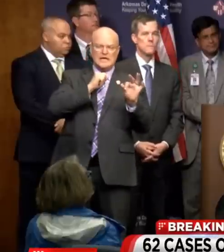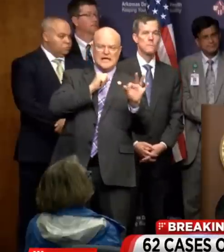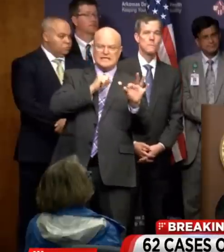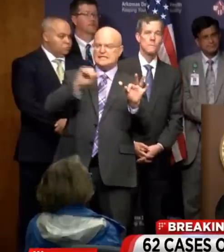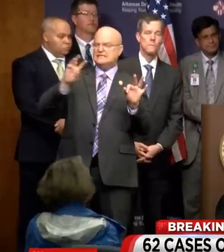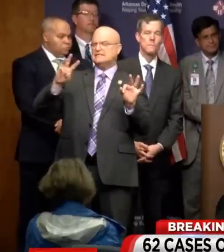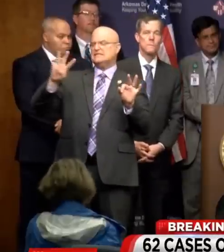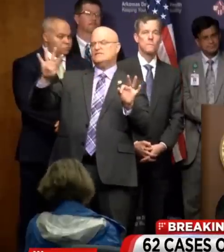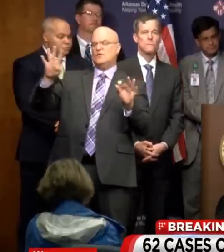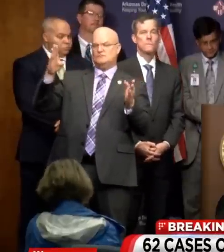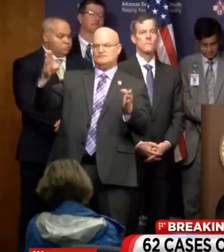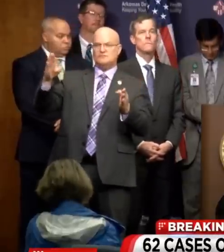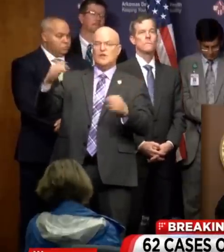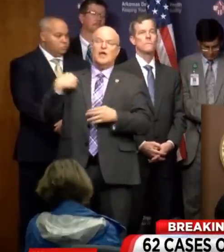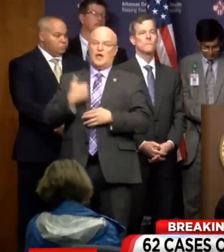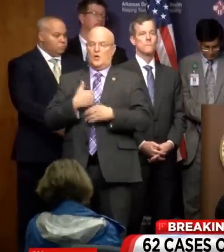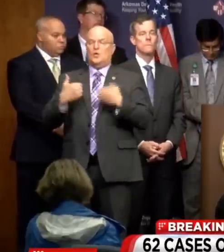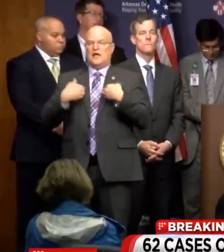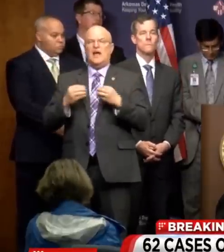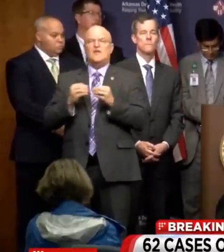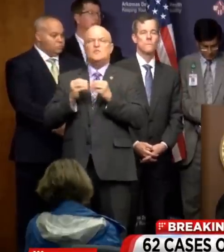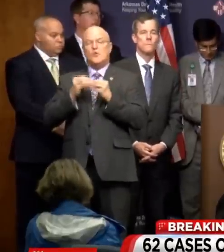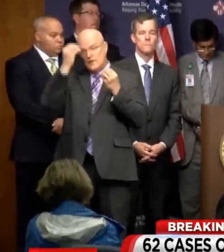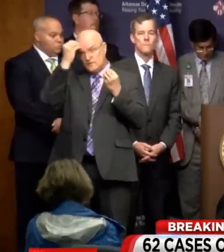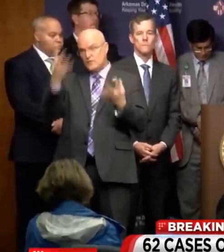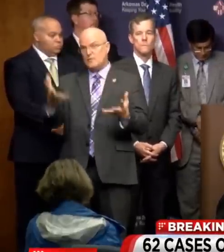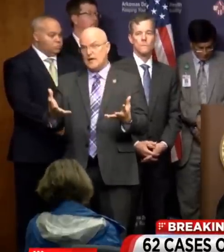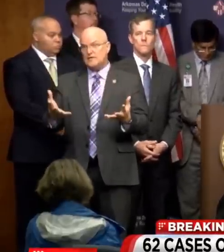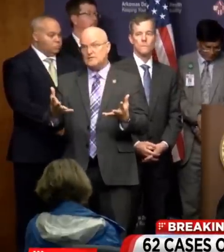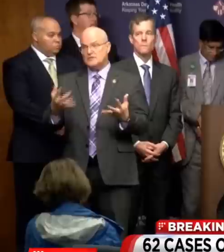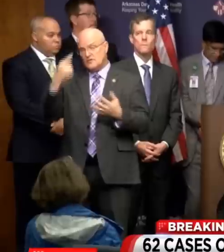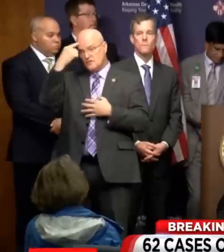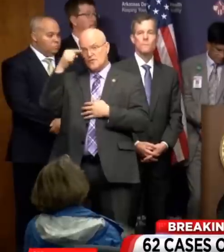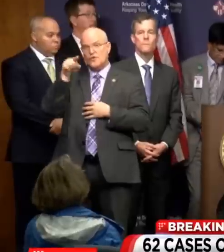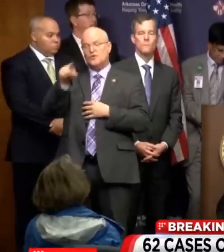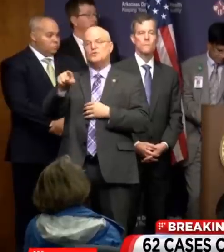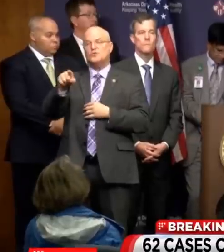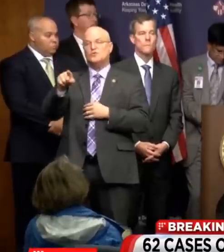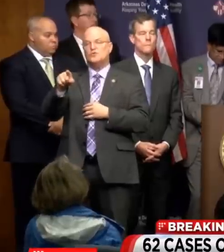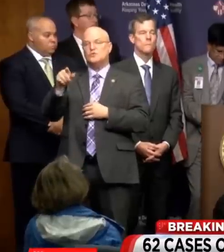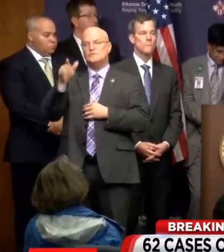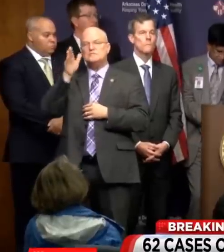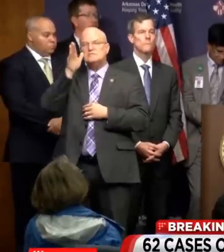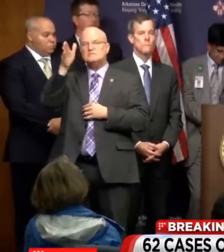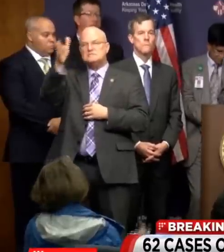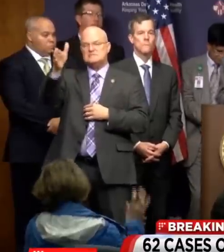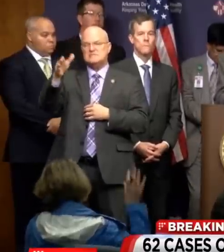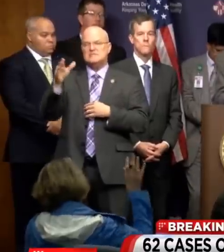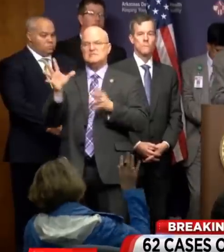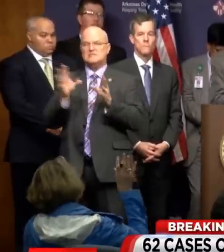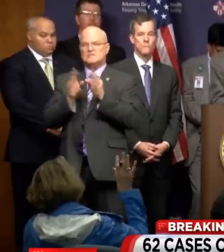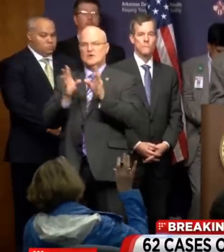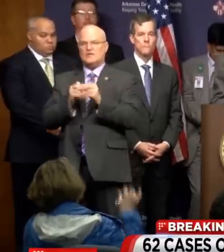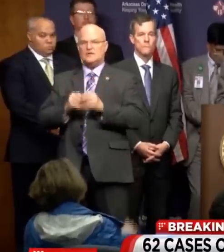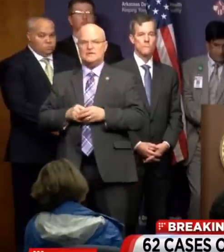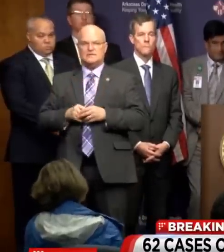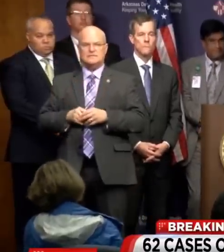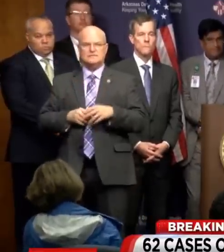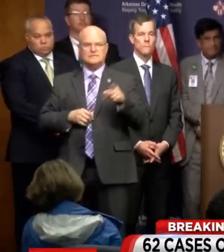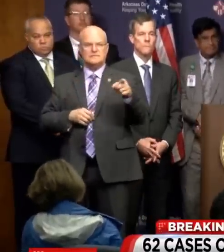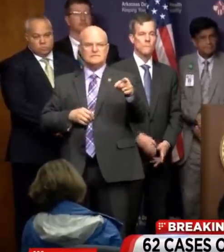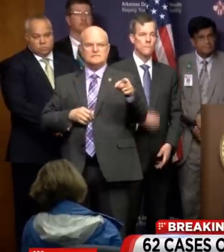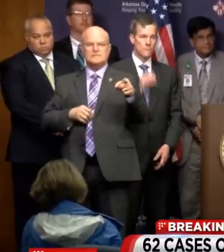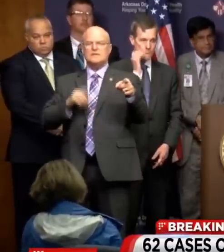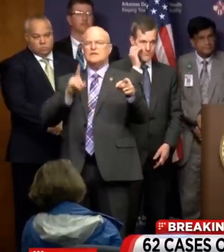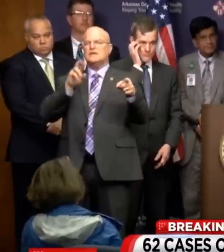19 to 64. And we'll have more information for you in subsequent briefings. Dr. Smith, do